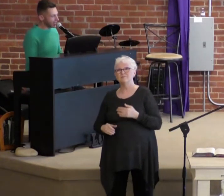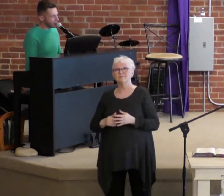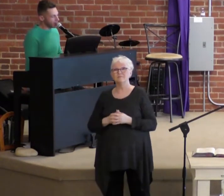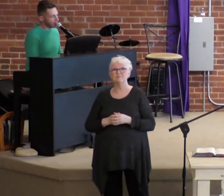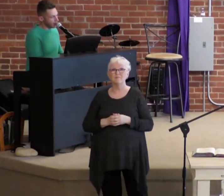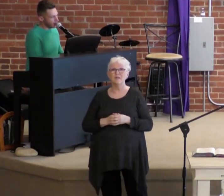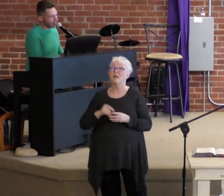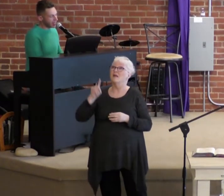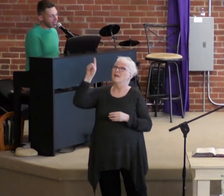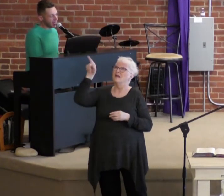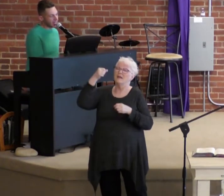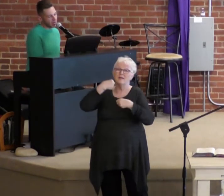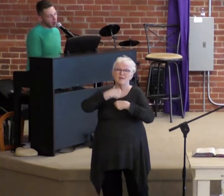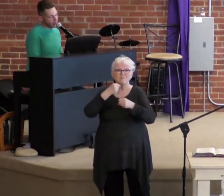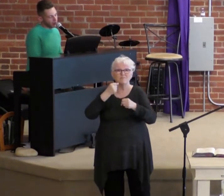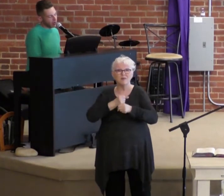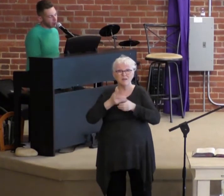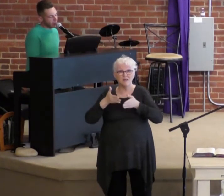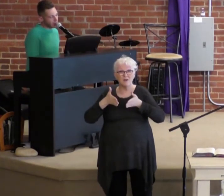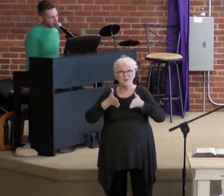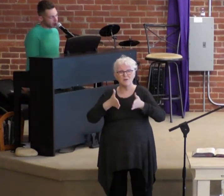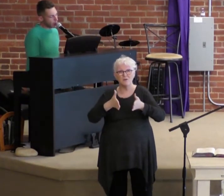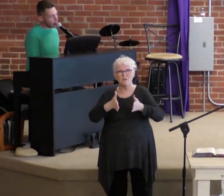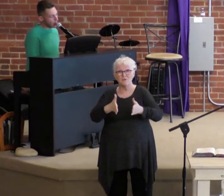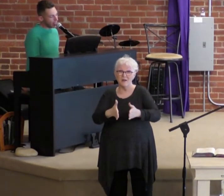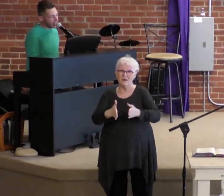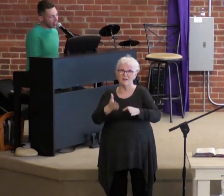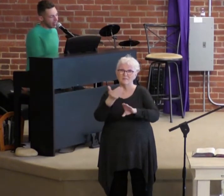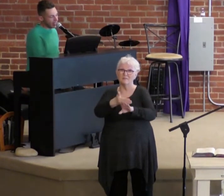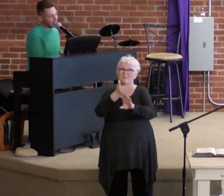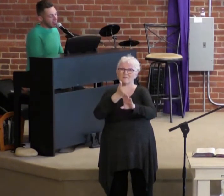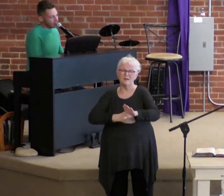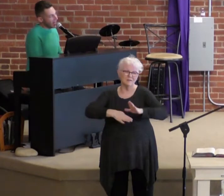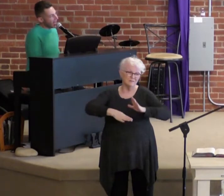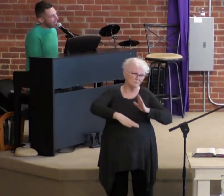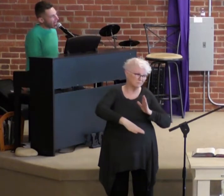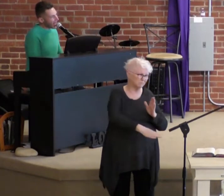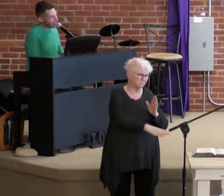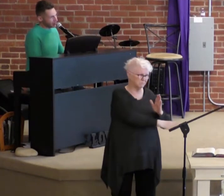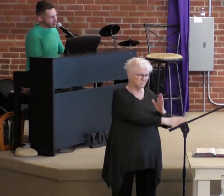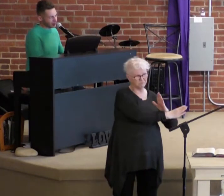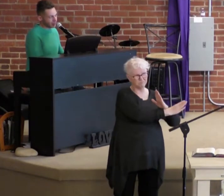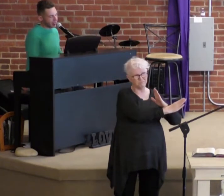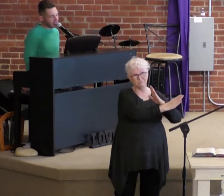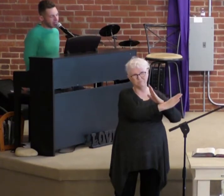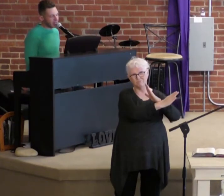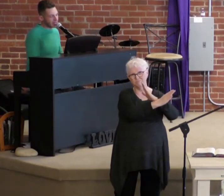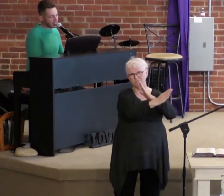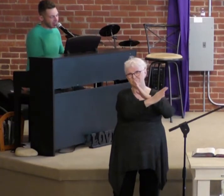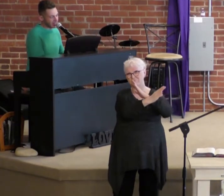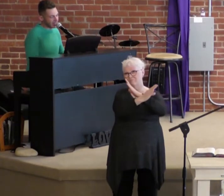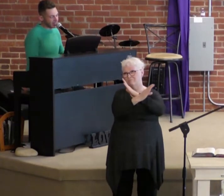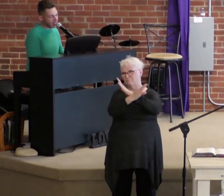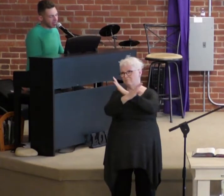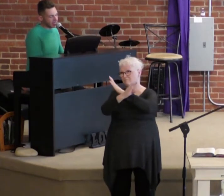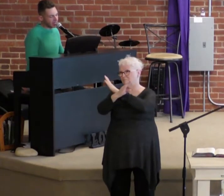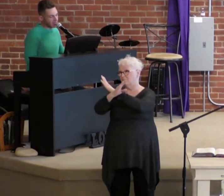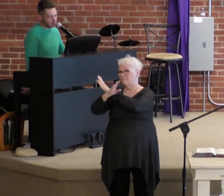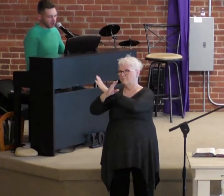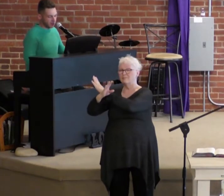He made a way where there was no way that I could see.